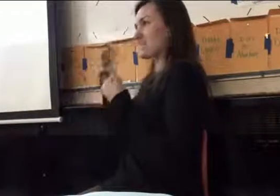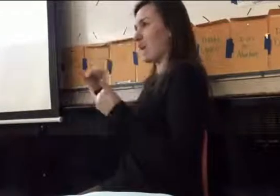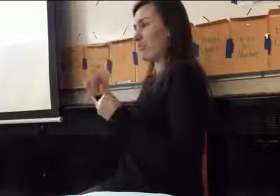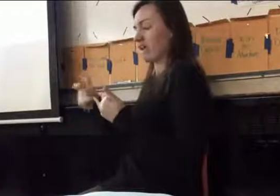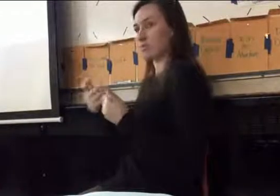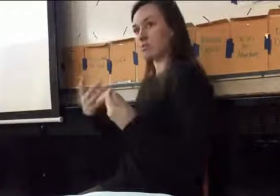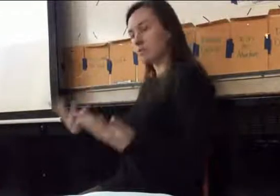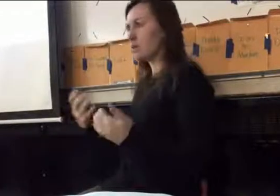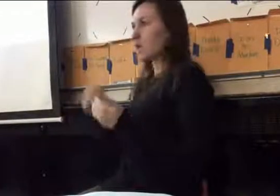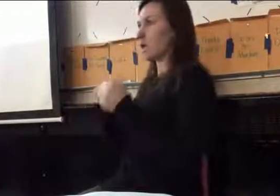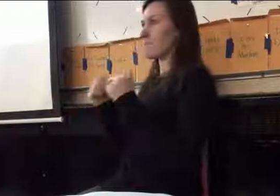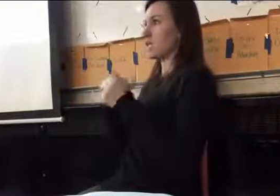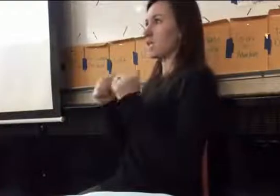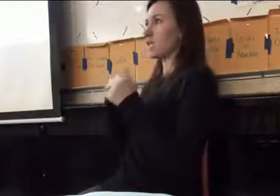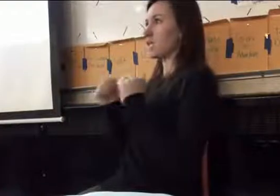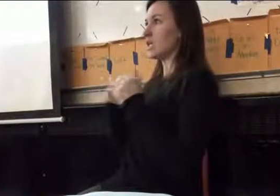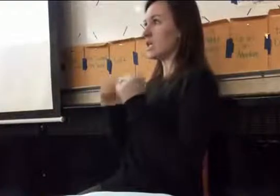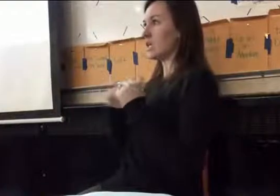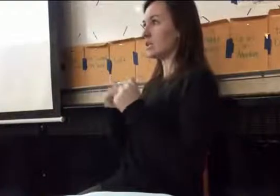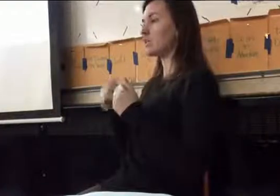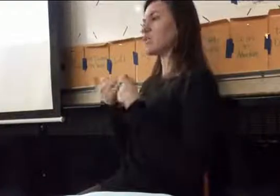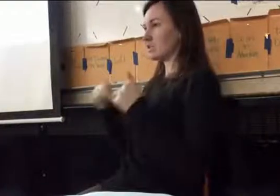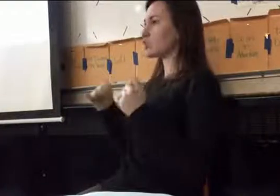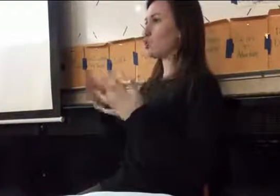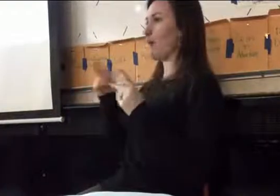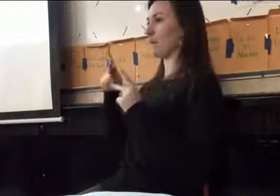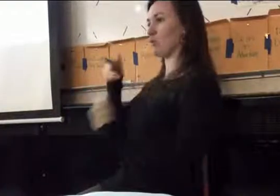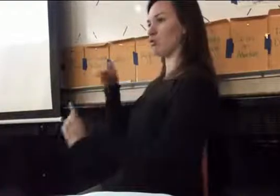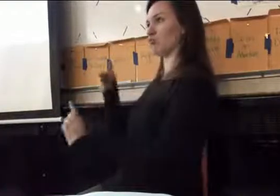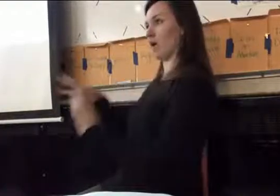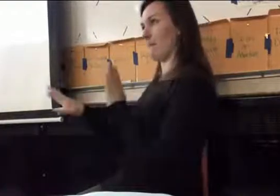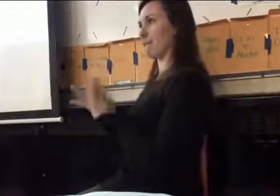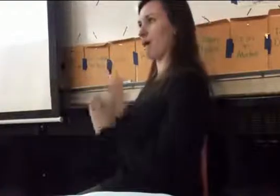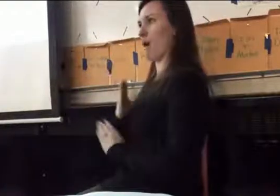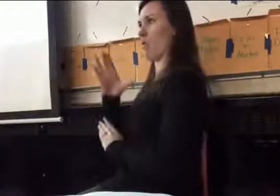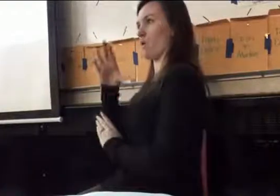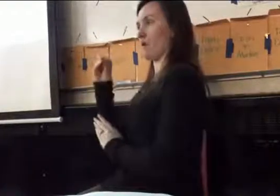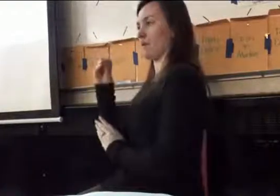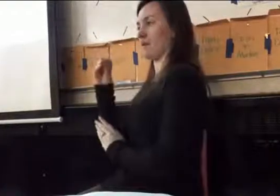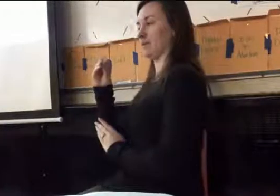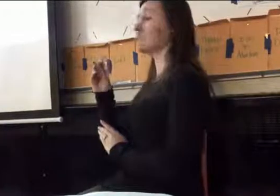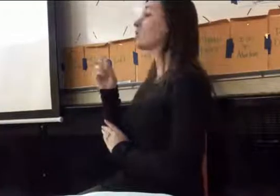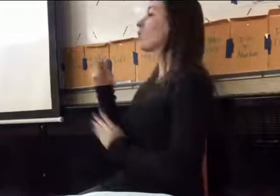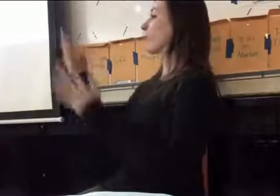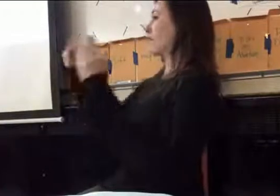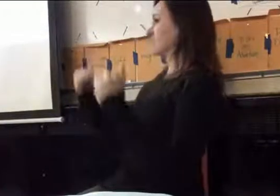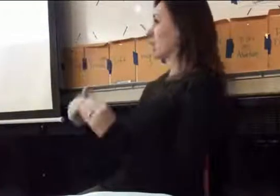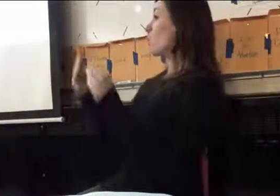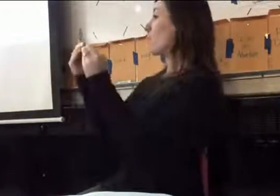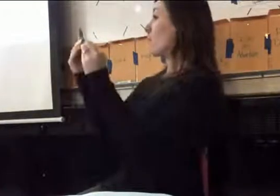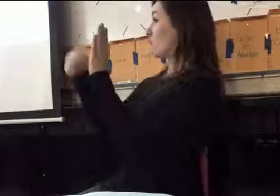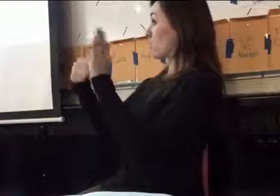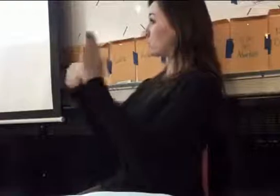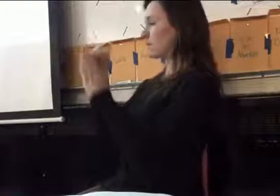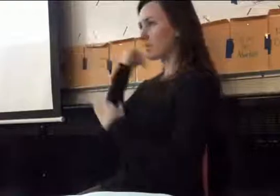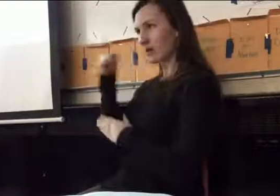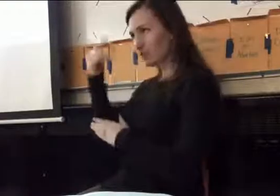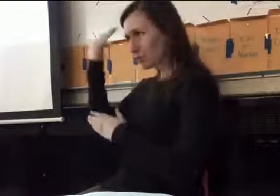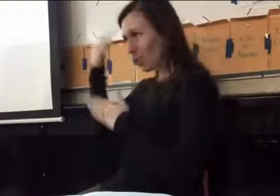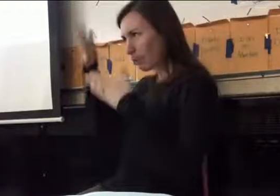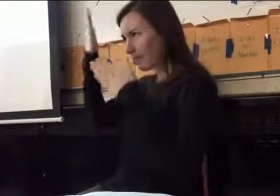against CVS, creating their own generic product. Now, I want to give you one more example. And this one, if you know the